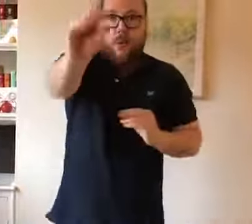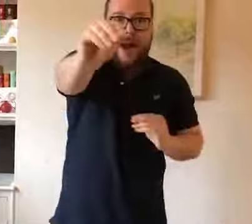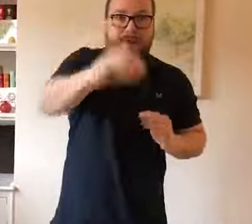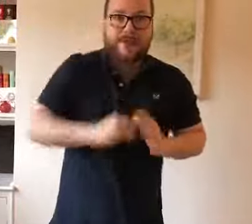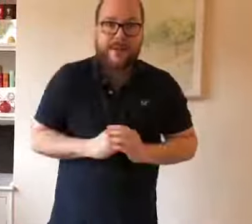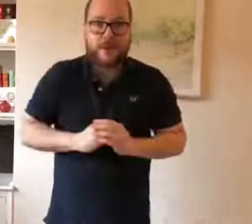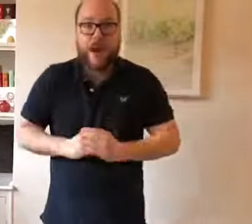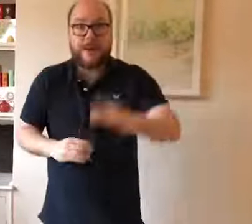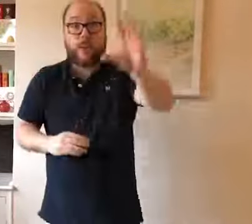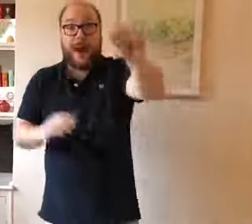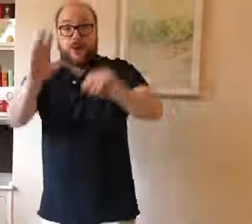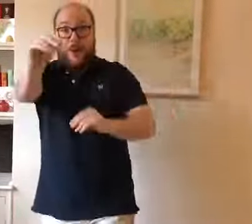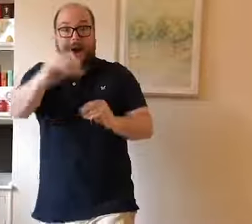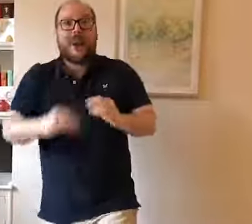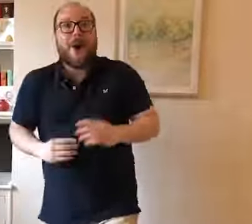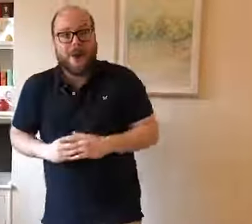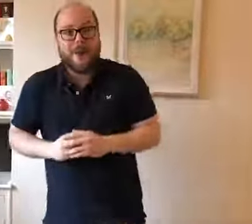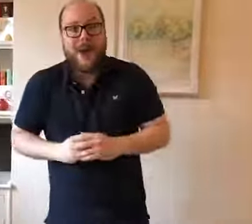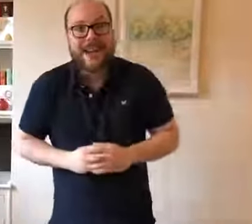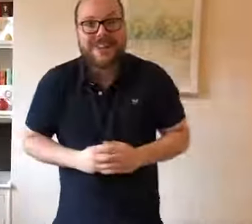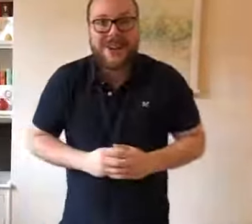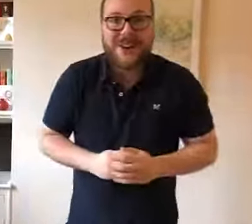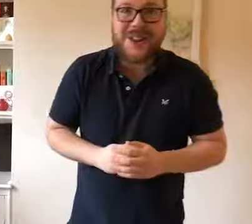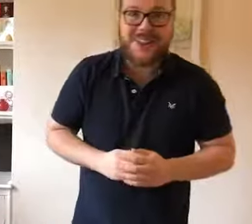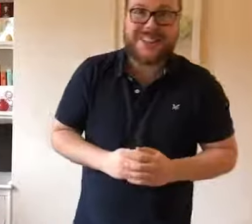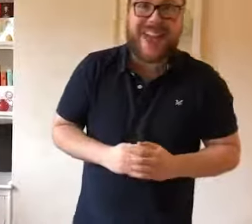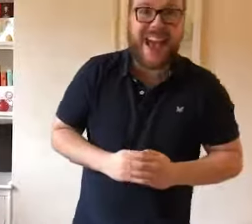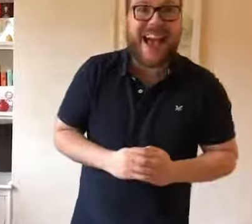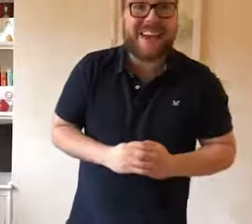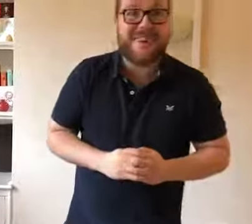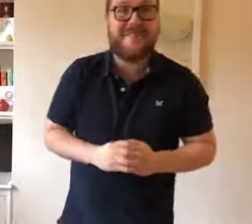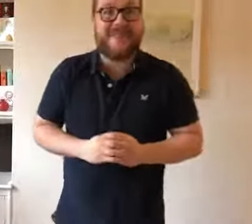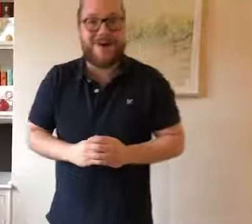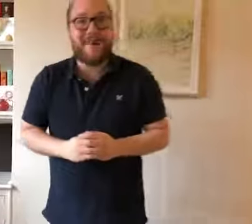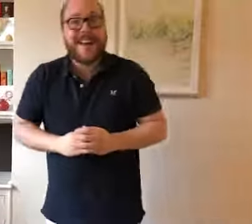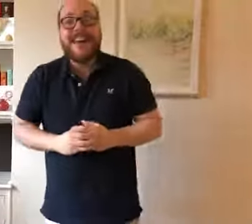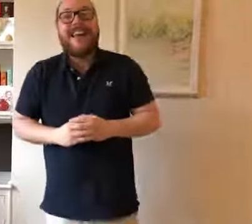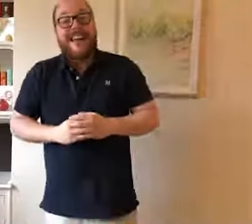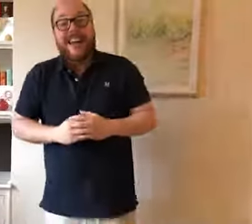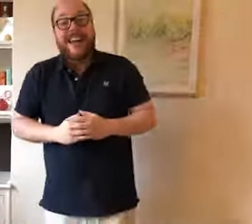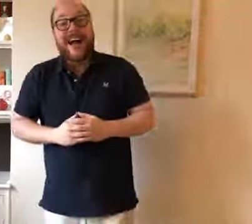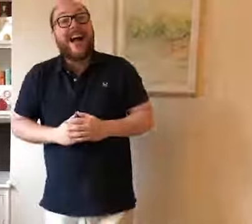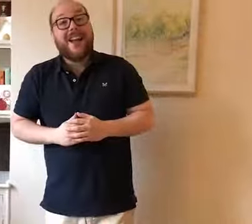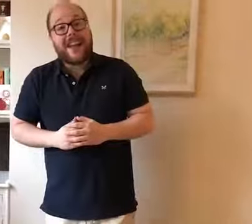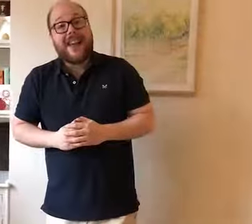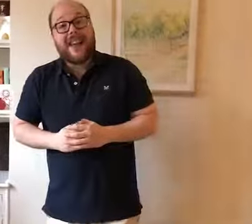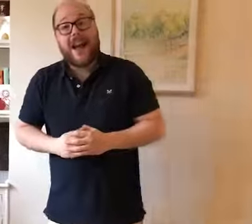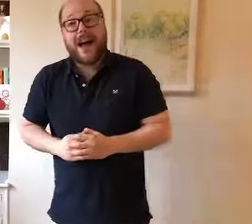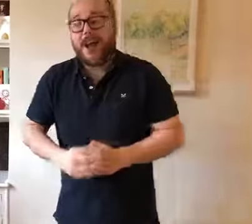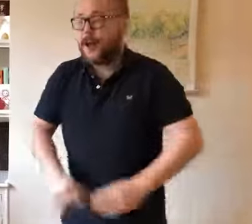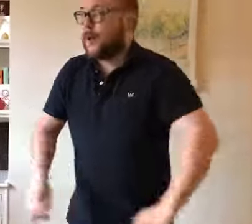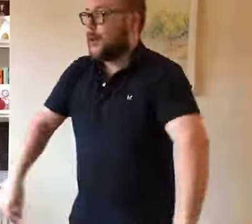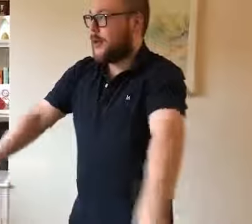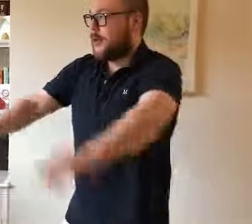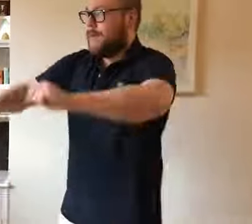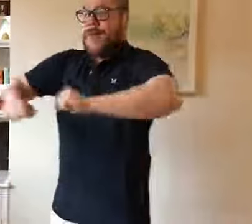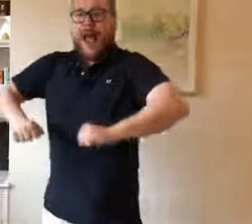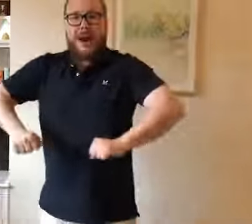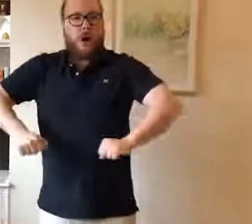quack. Everywhere a quack quack. Old MacDonald had a farm. E-I-E-I-O. And